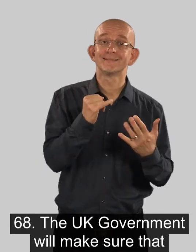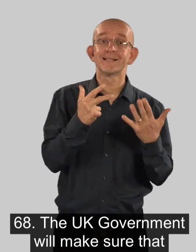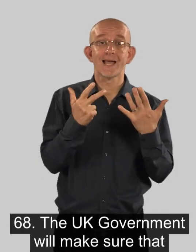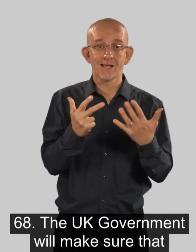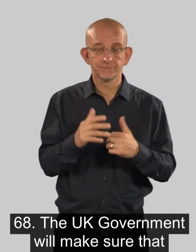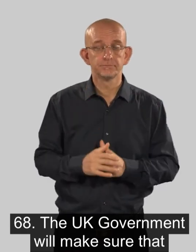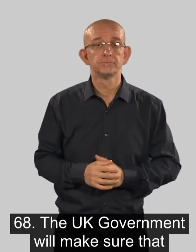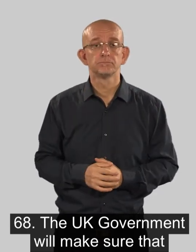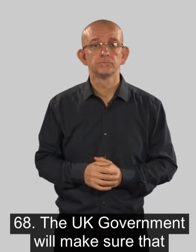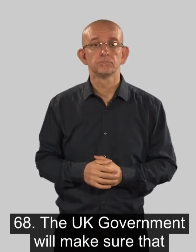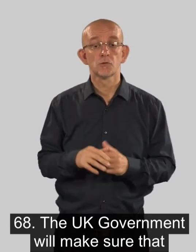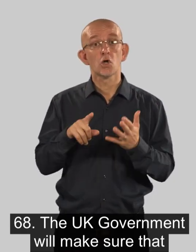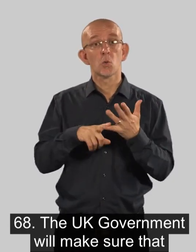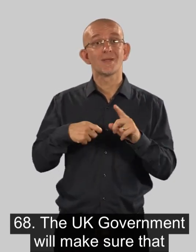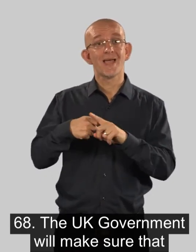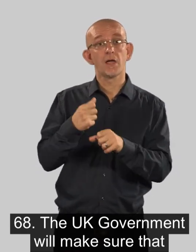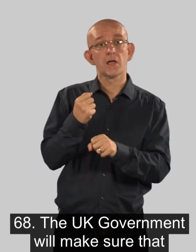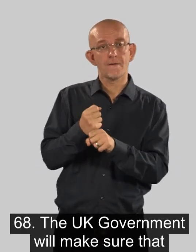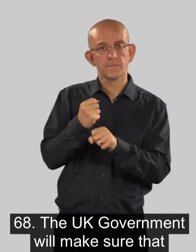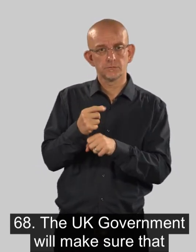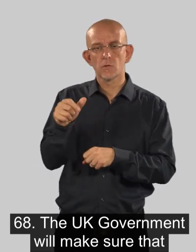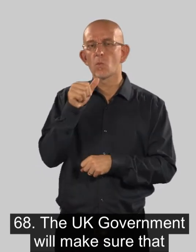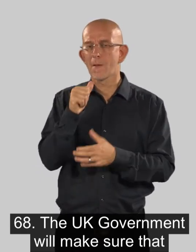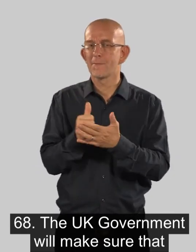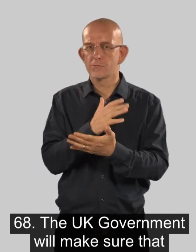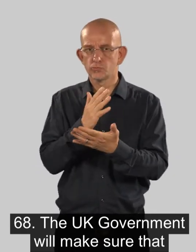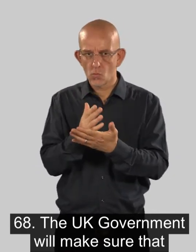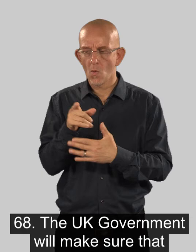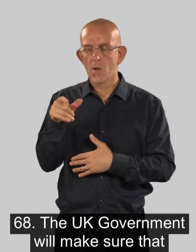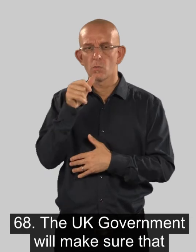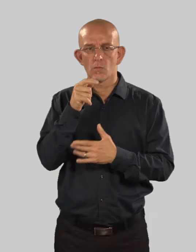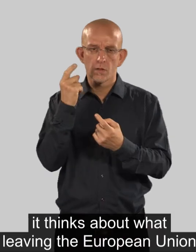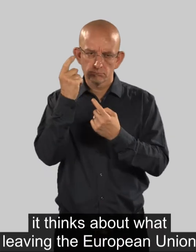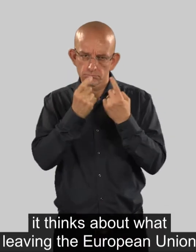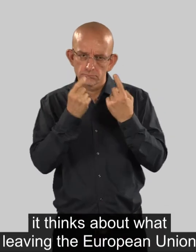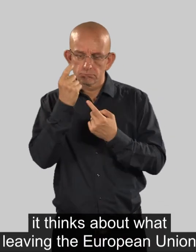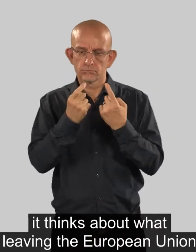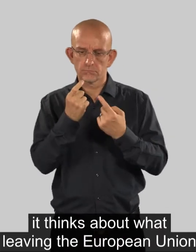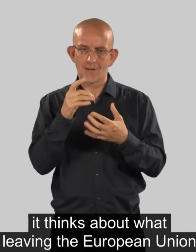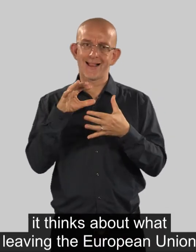68. The UK government will make sure that it thinks about what leaving the European